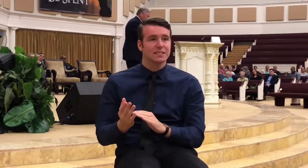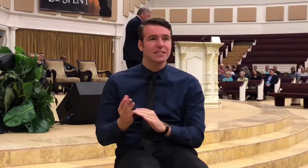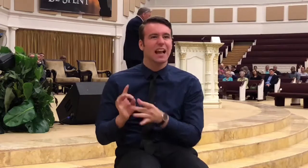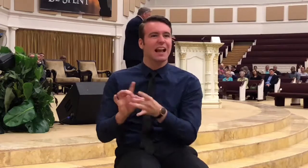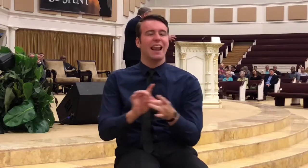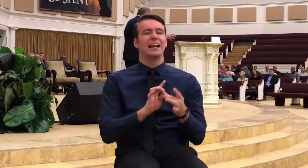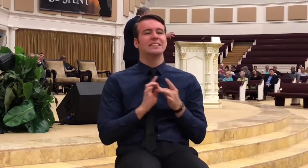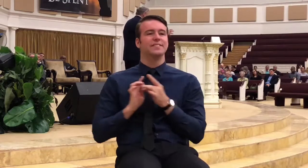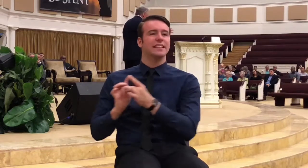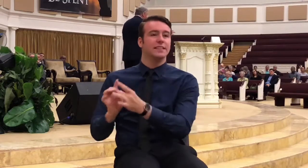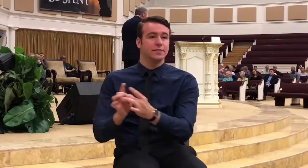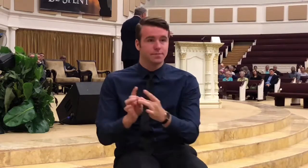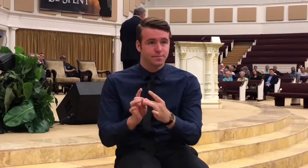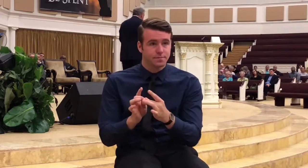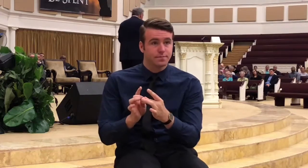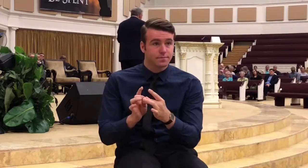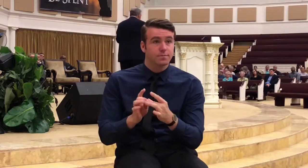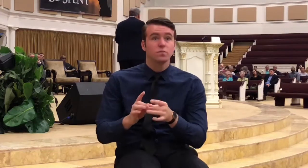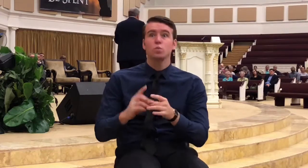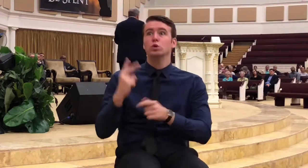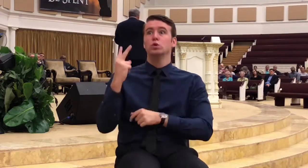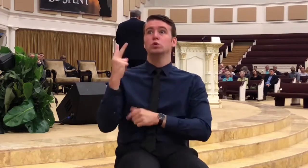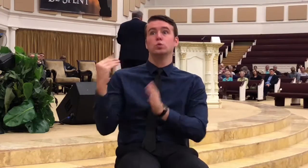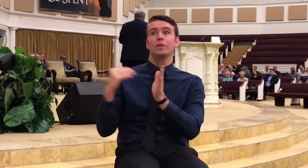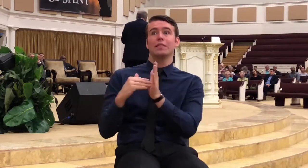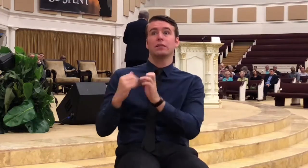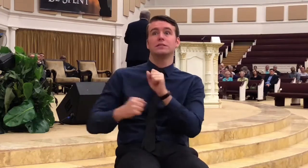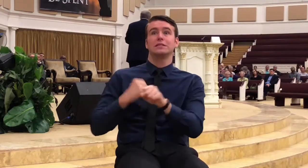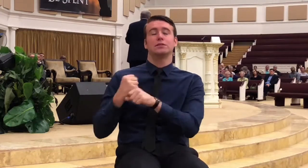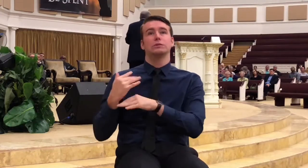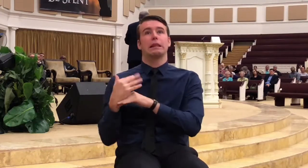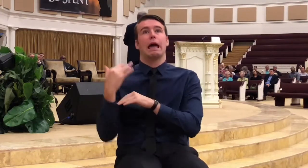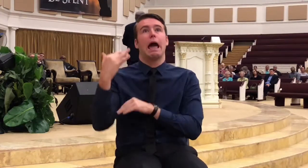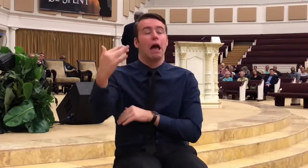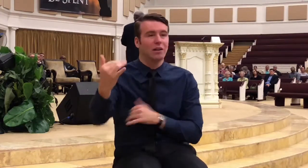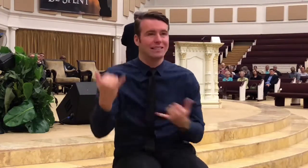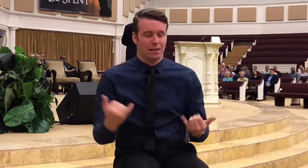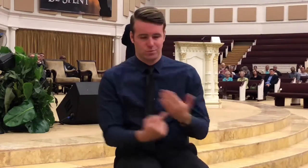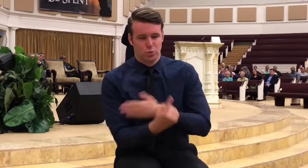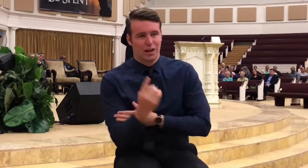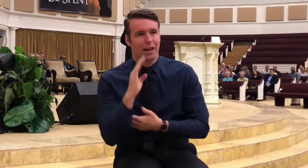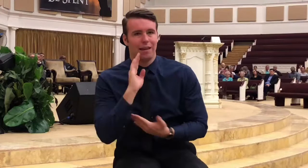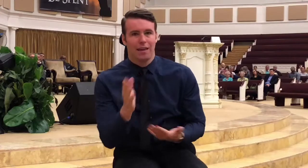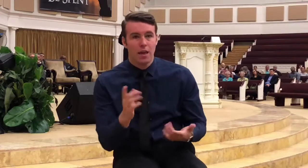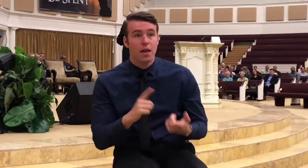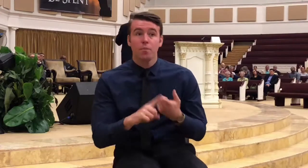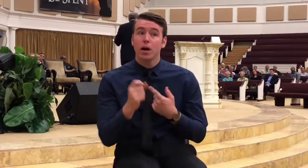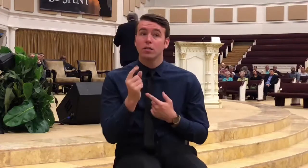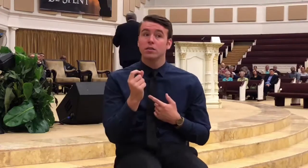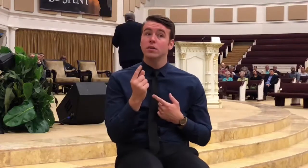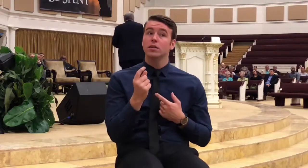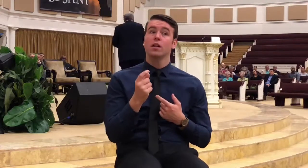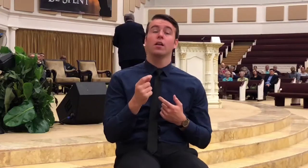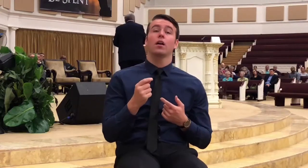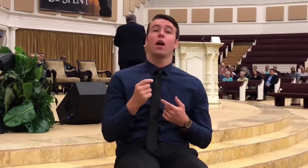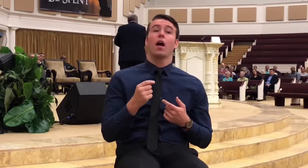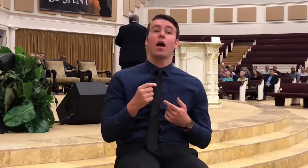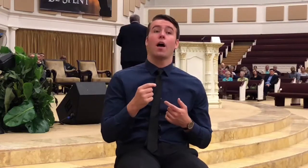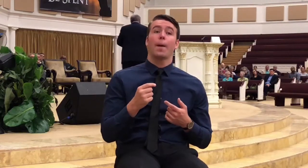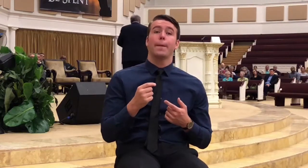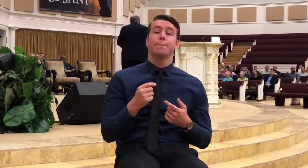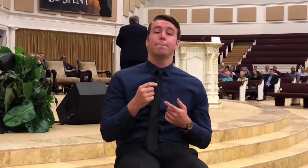Connectivity. We're 2,000 years later, but in what you and I are in, time doesn't have